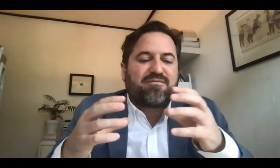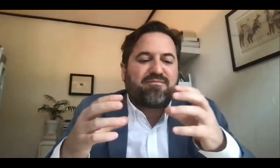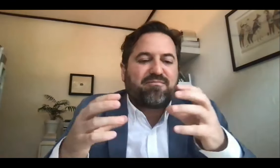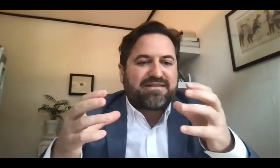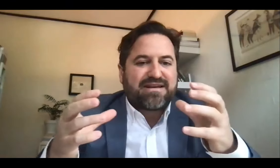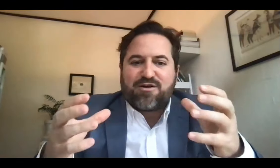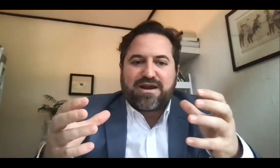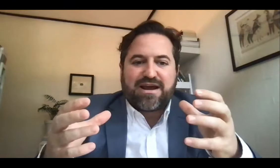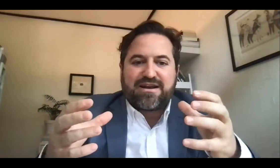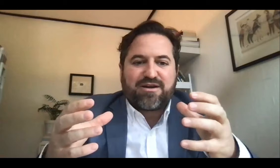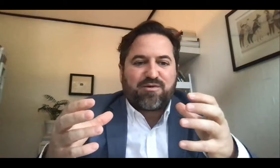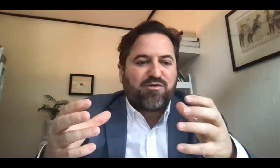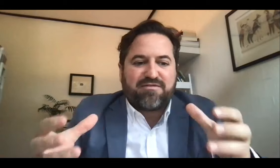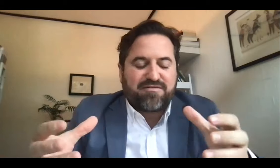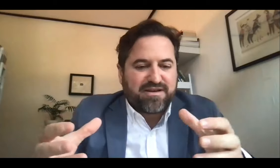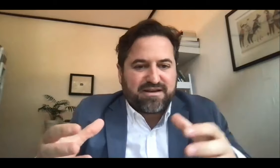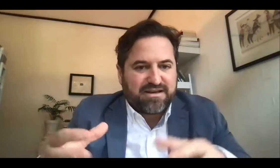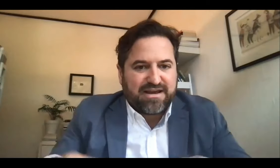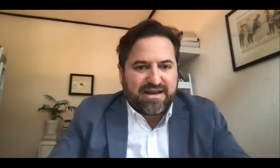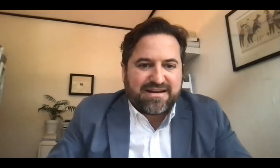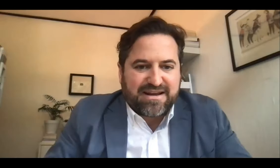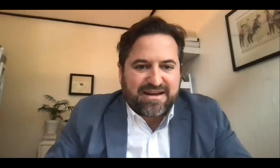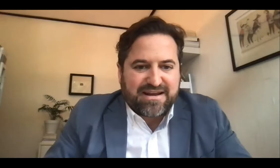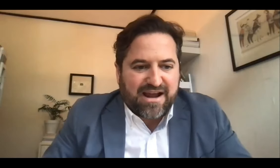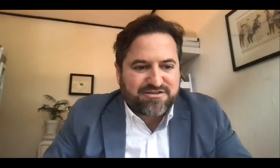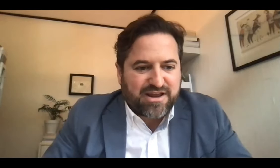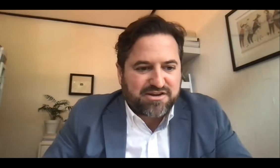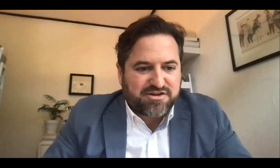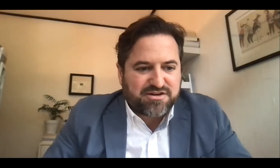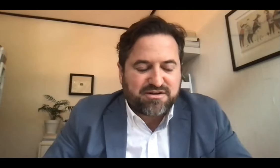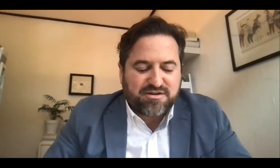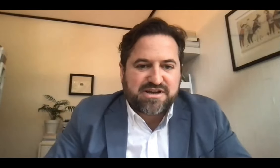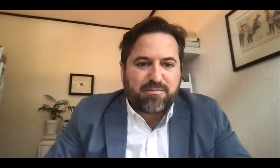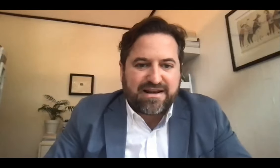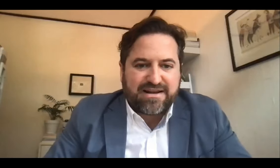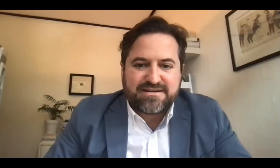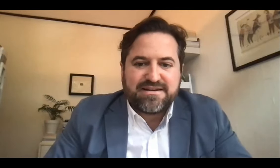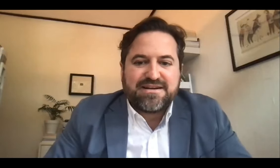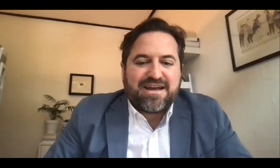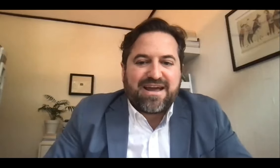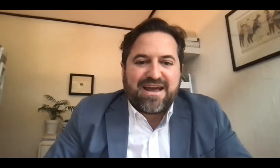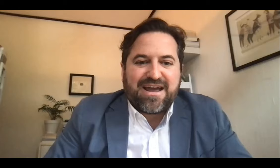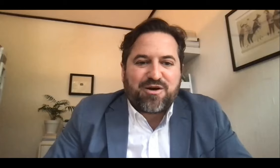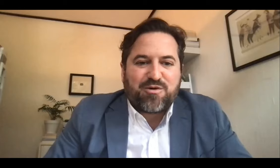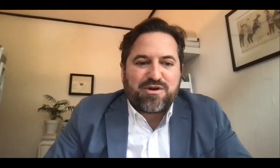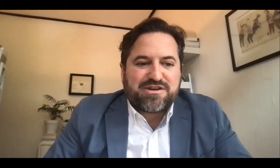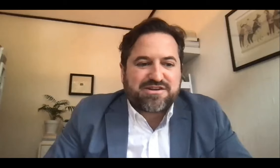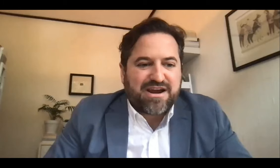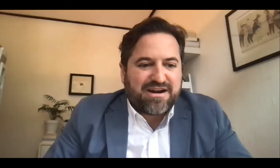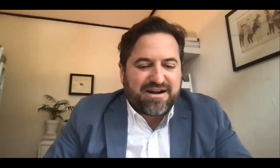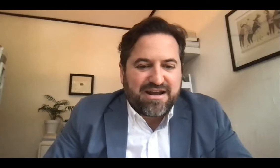basically we don't live in isolation. We share a planet, we